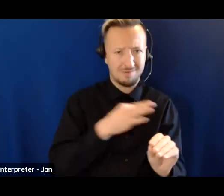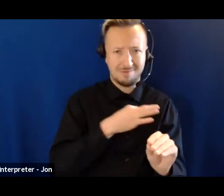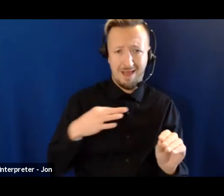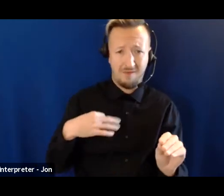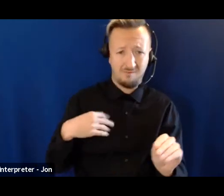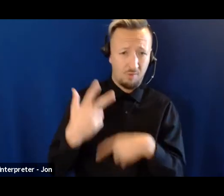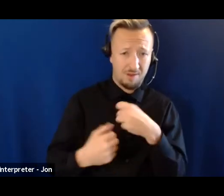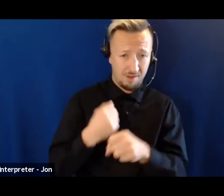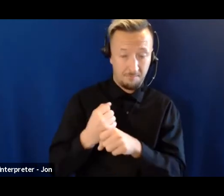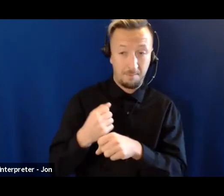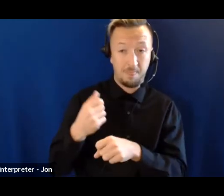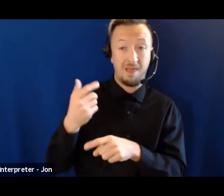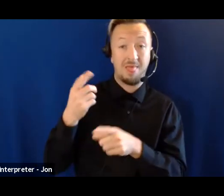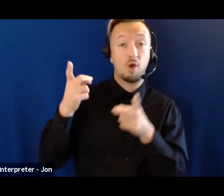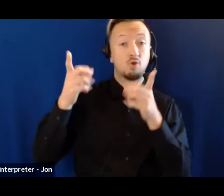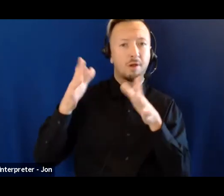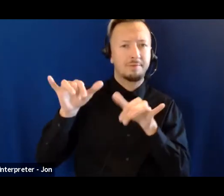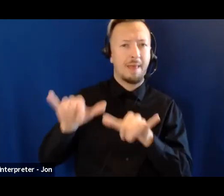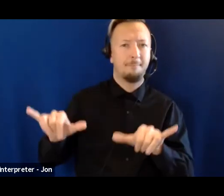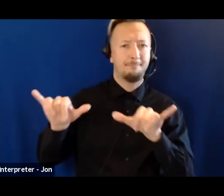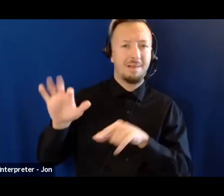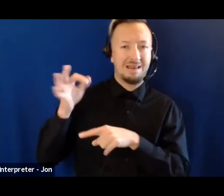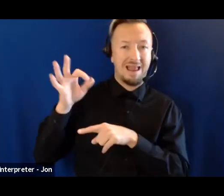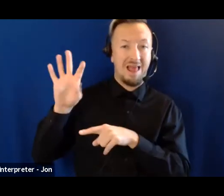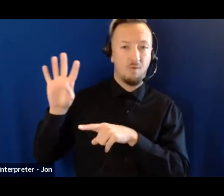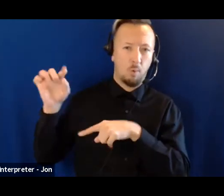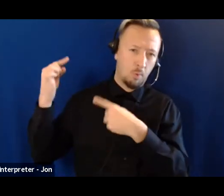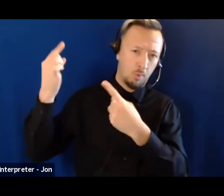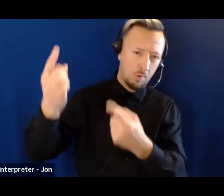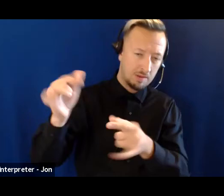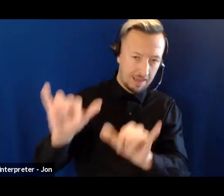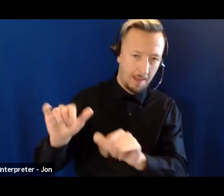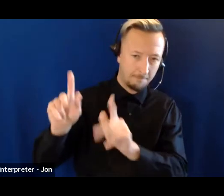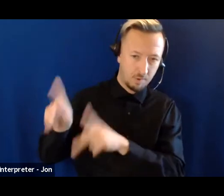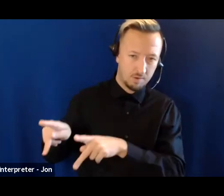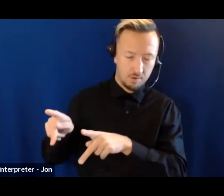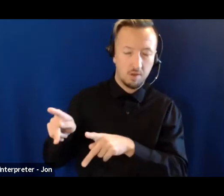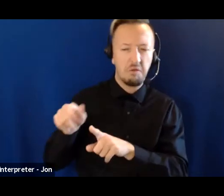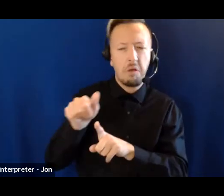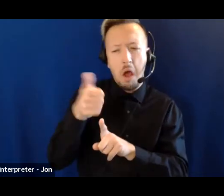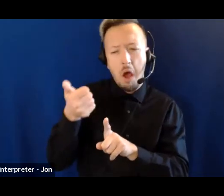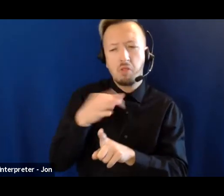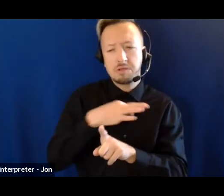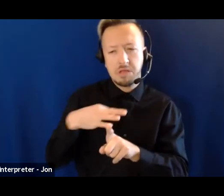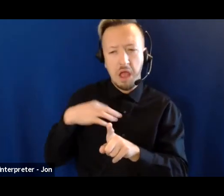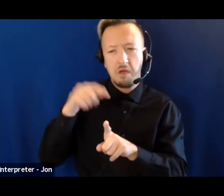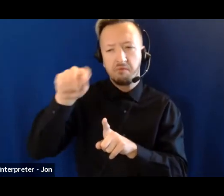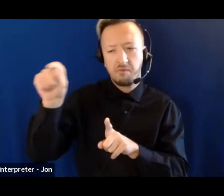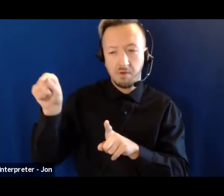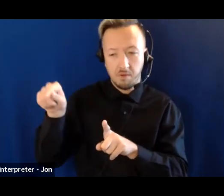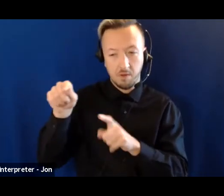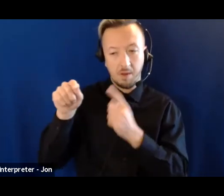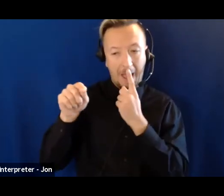director since 1994. So it's quite a long run. They had other staff as well, but a lot of things changed